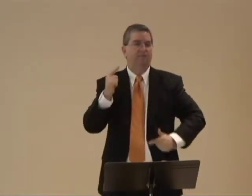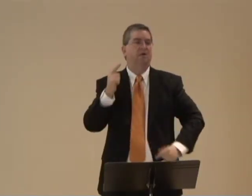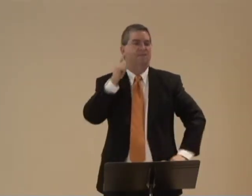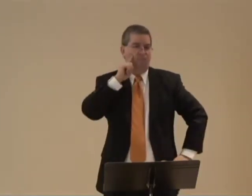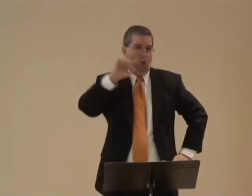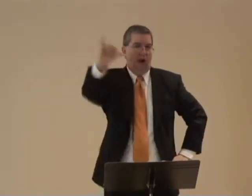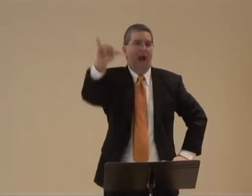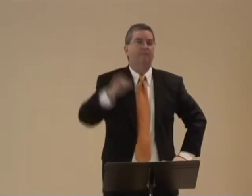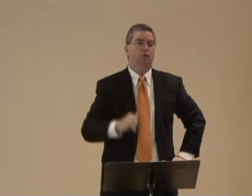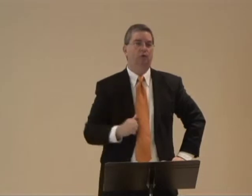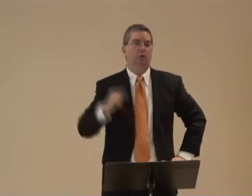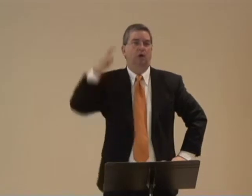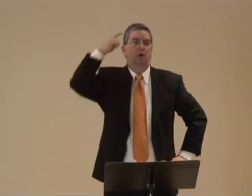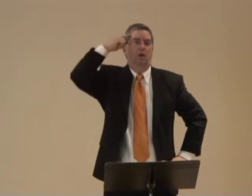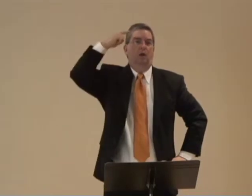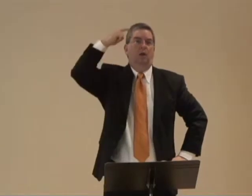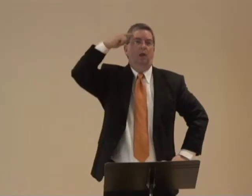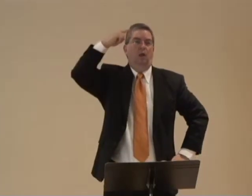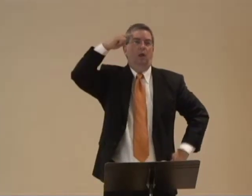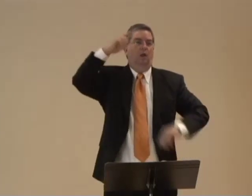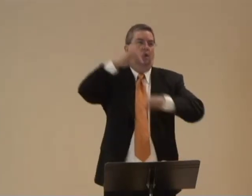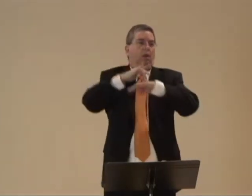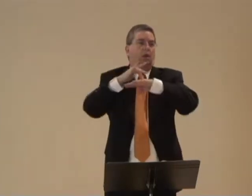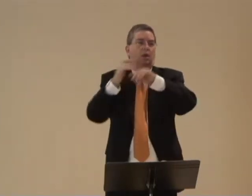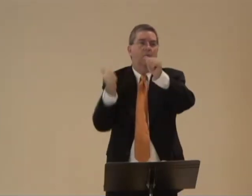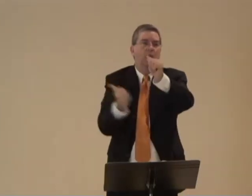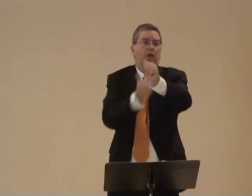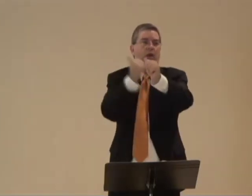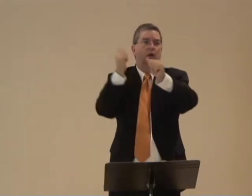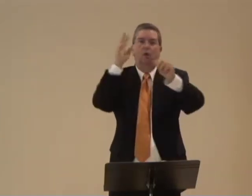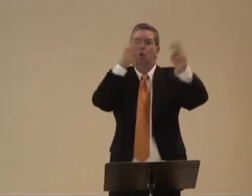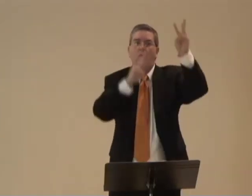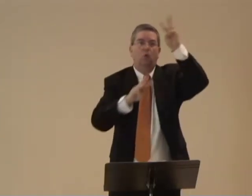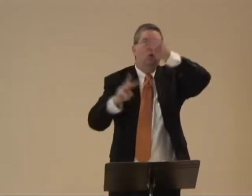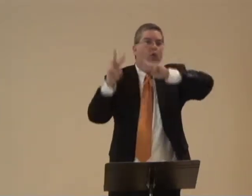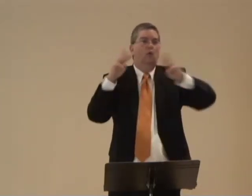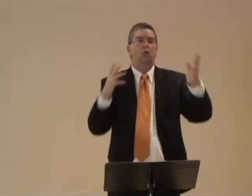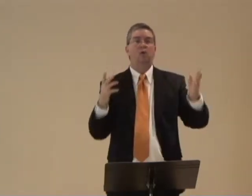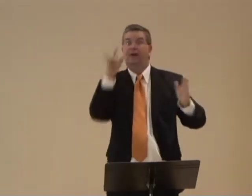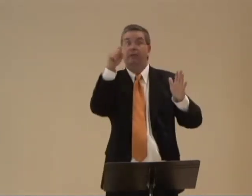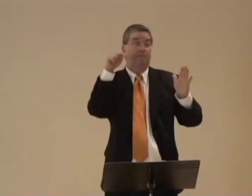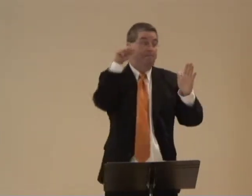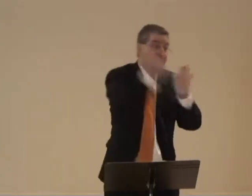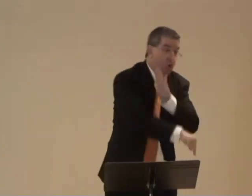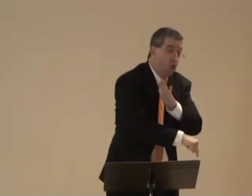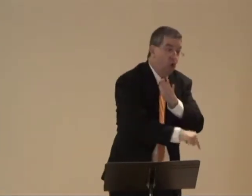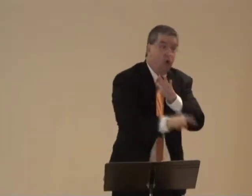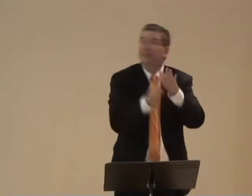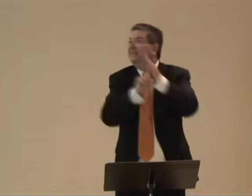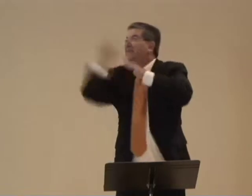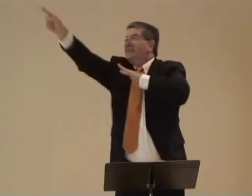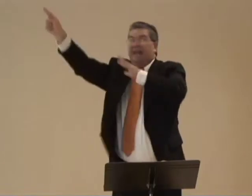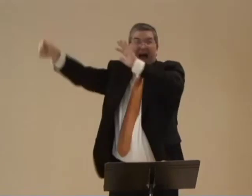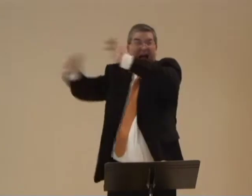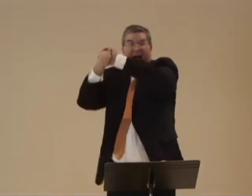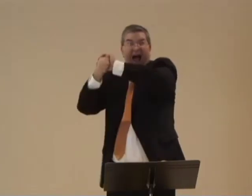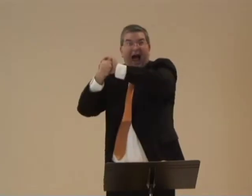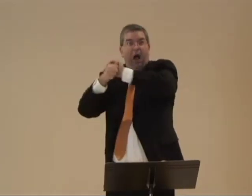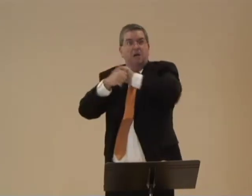But you know what? Problems will always follow you forever. They're in your mind, your worries, your concern. If you